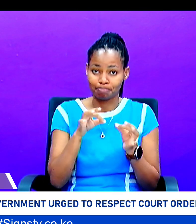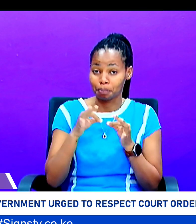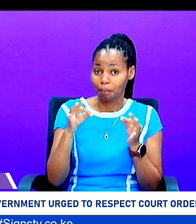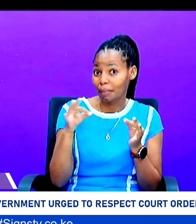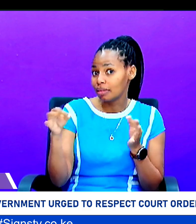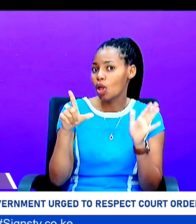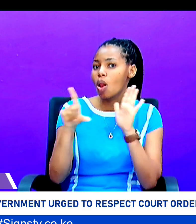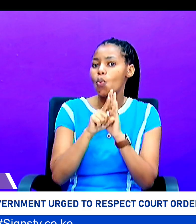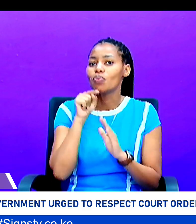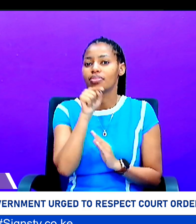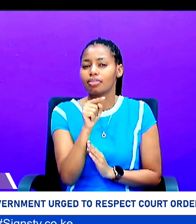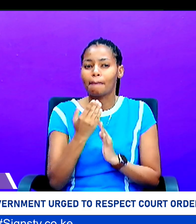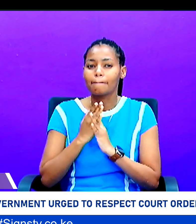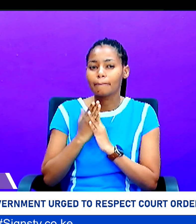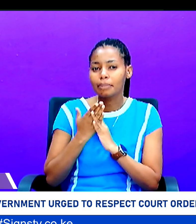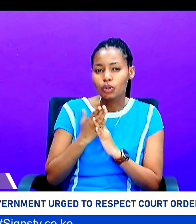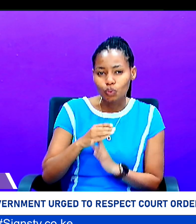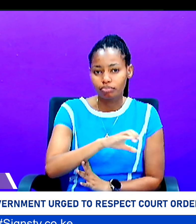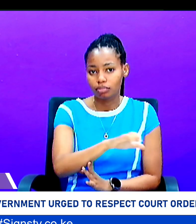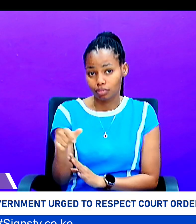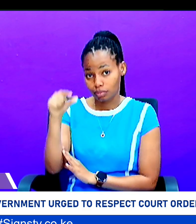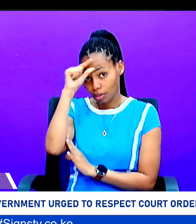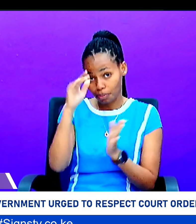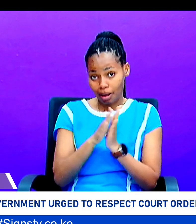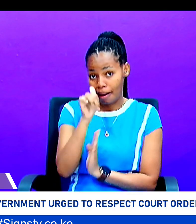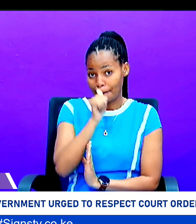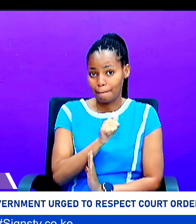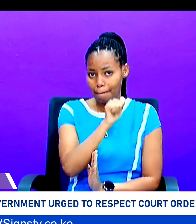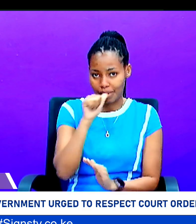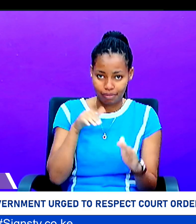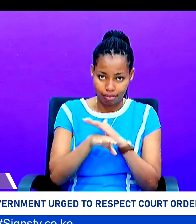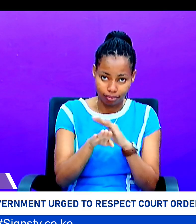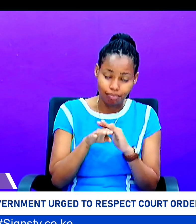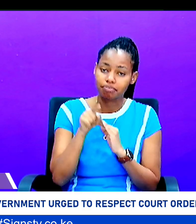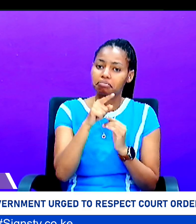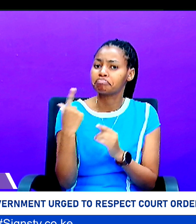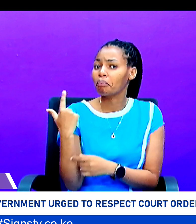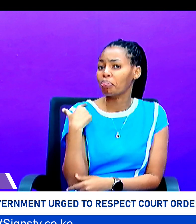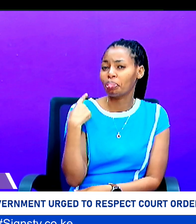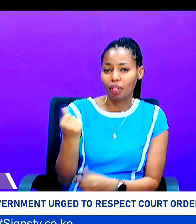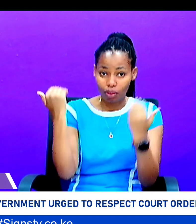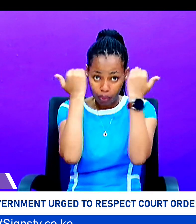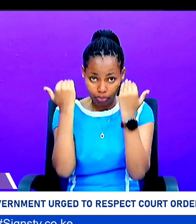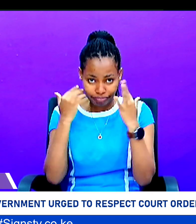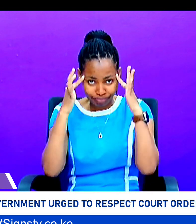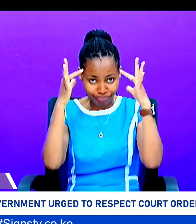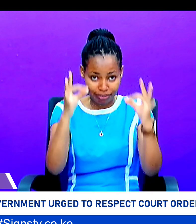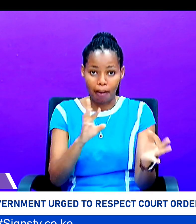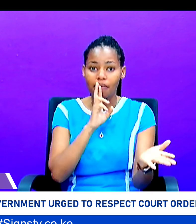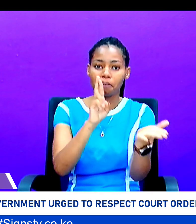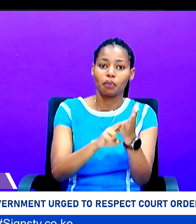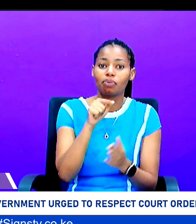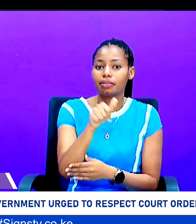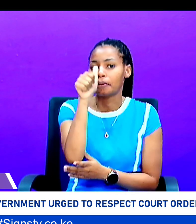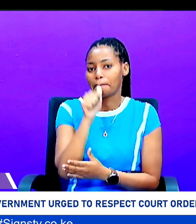The land has been the center of a long-standing legal battle between the county government and a private entity, with a